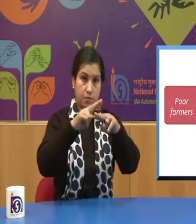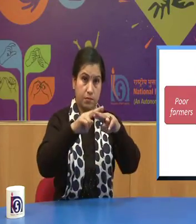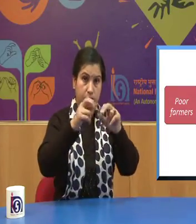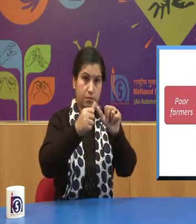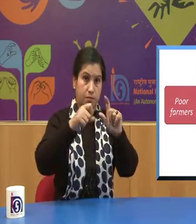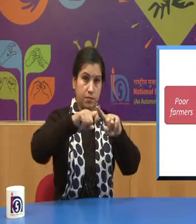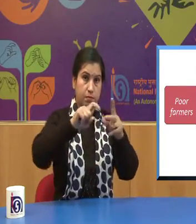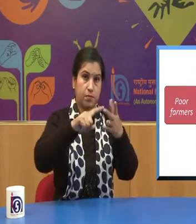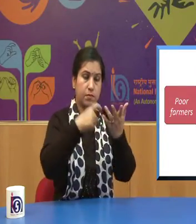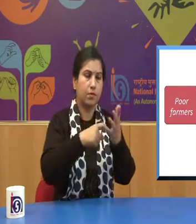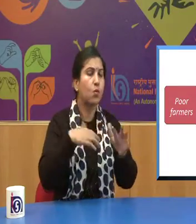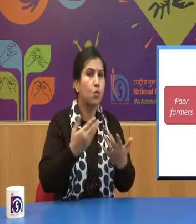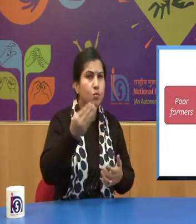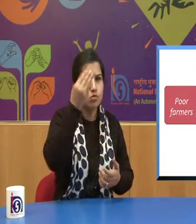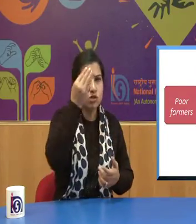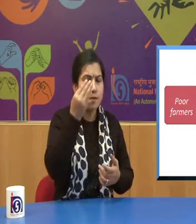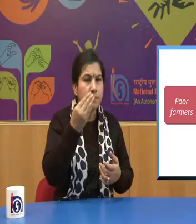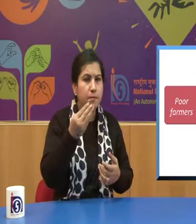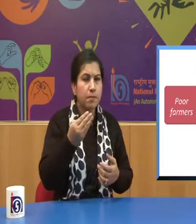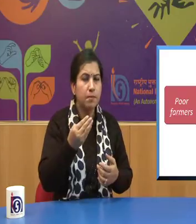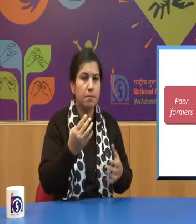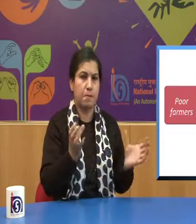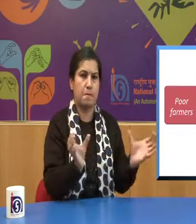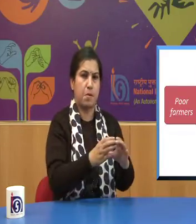Fakirs were a group of Muslim religious men